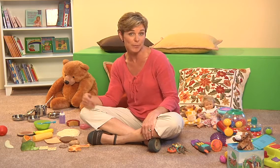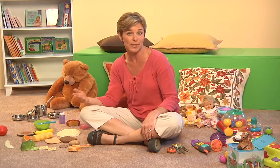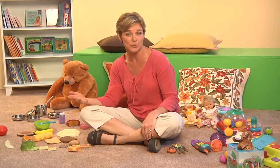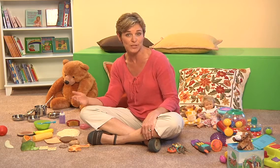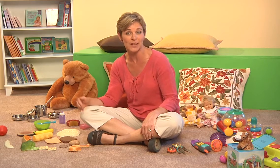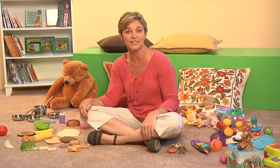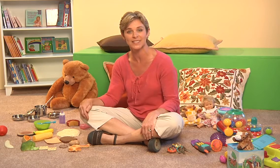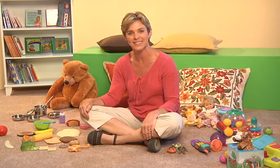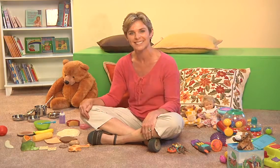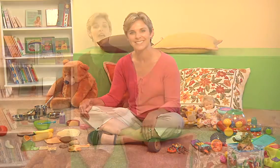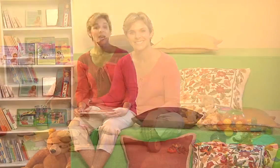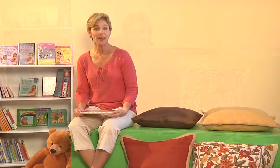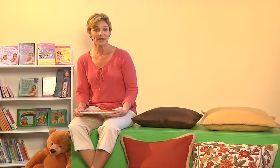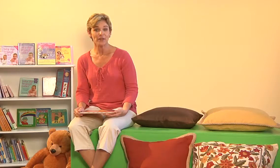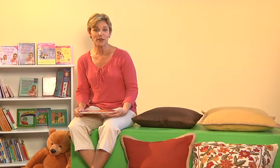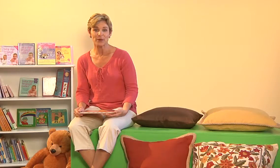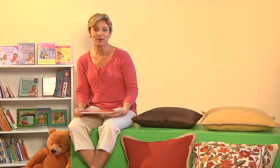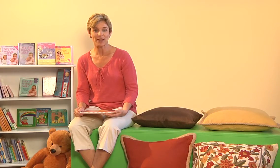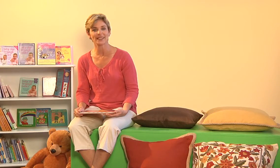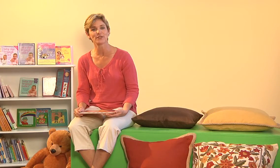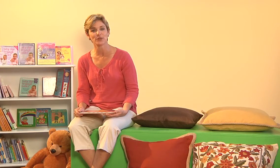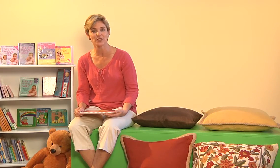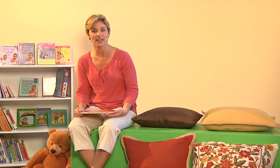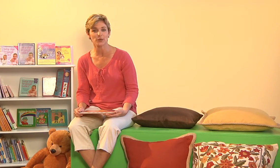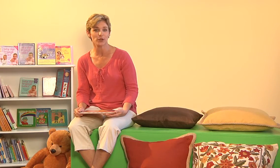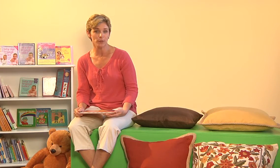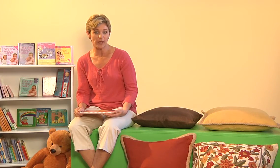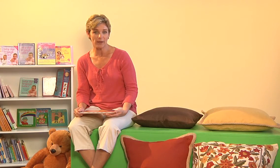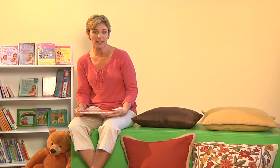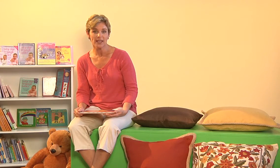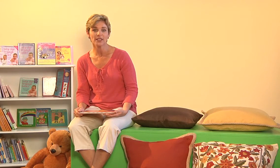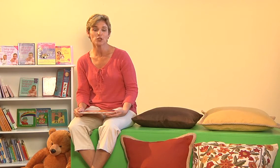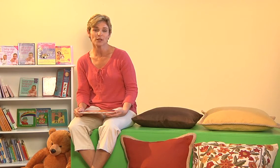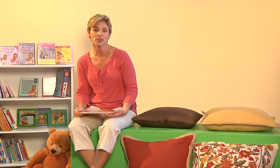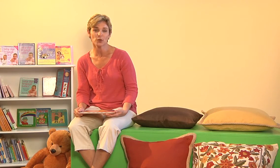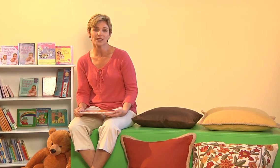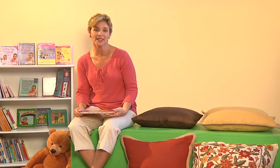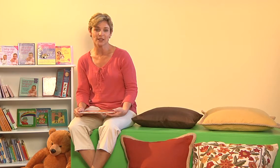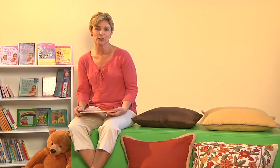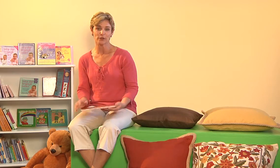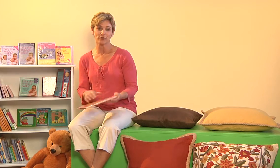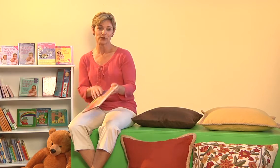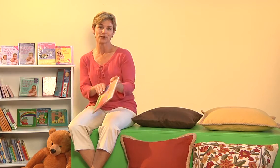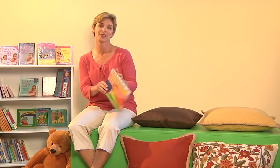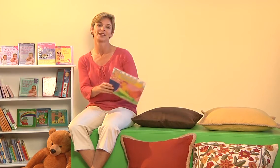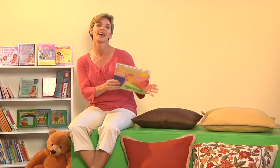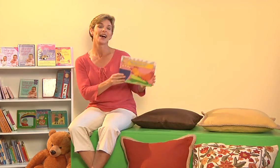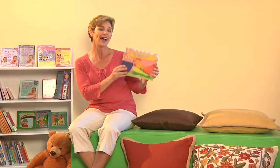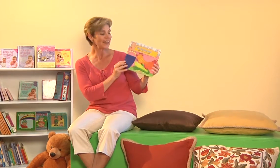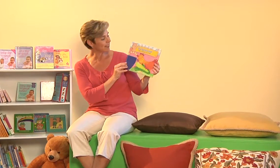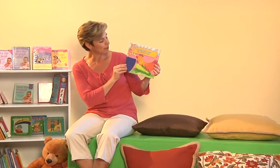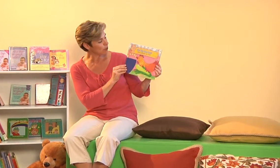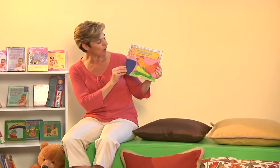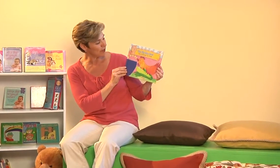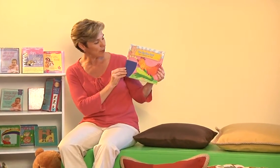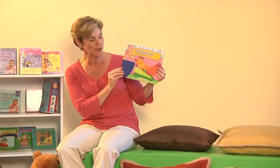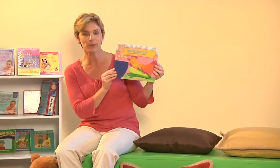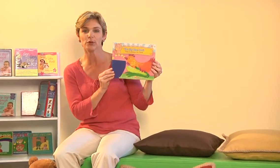best results. Another fun way to practice food signs with your baby is to read stories that include food. I like this one, The Big Blue